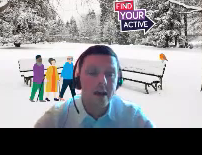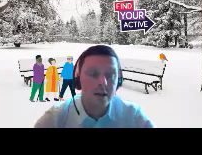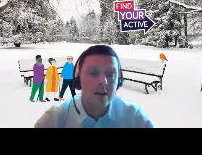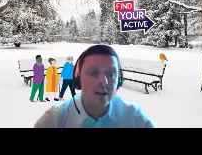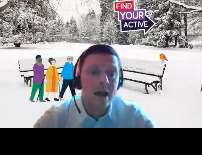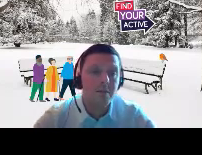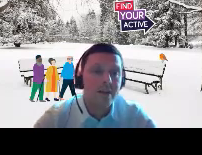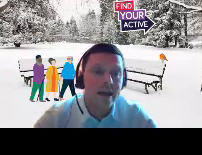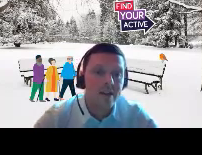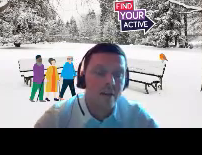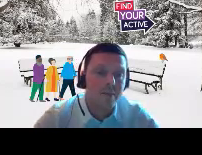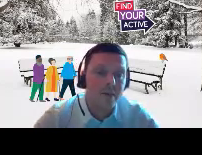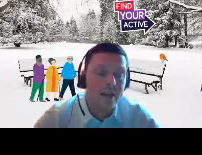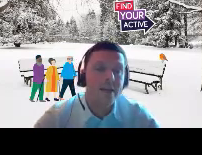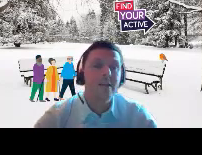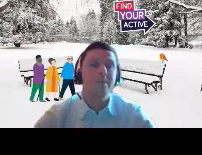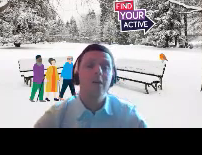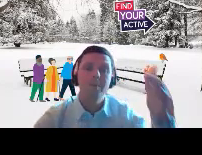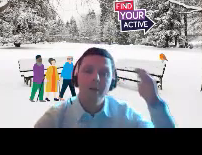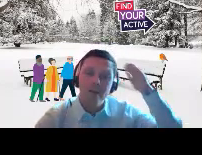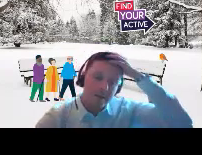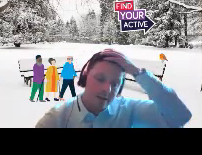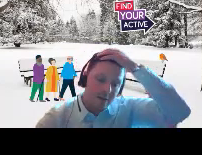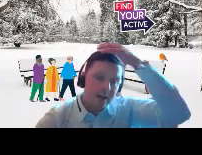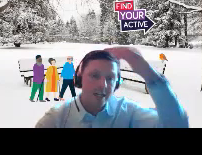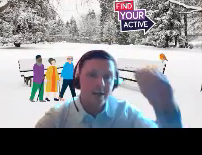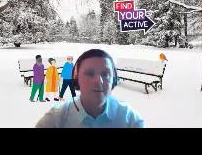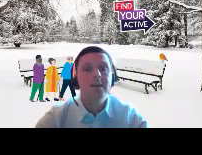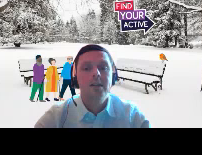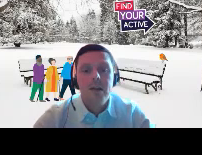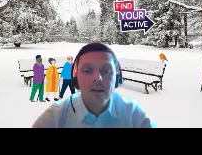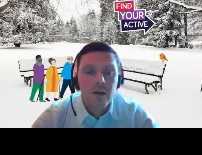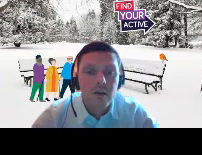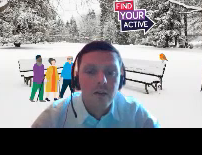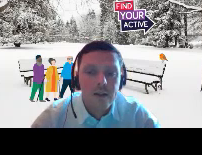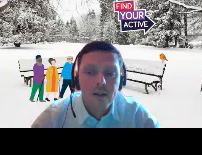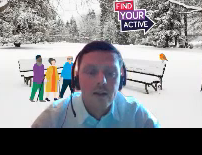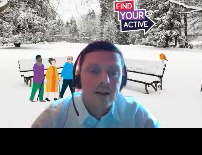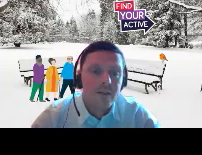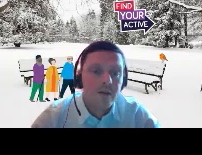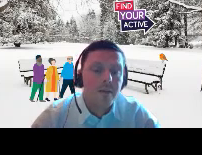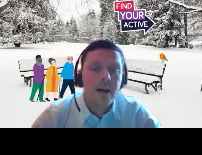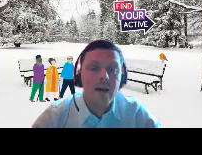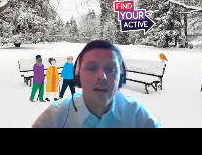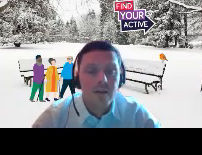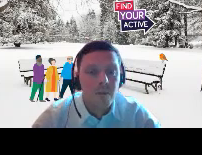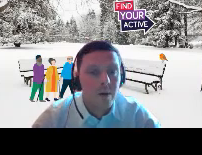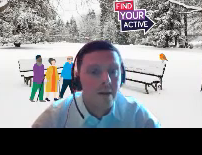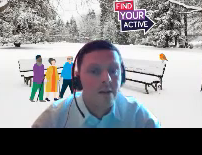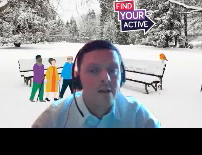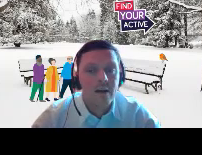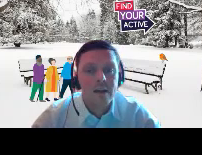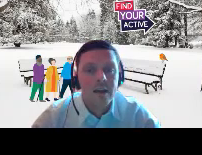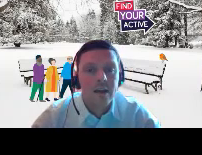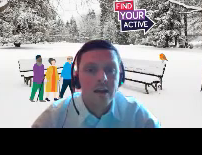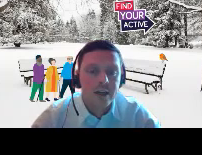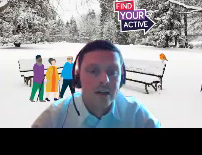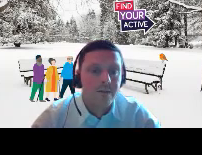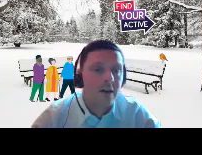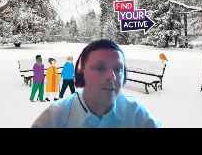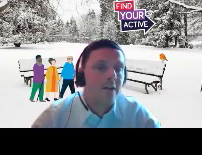The second element, next slide please, is about community participation. So this is delivered by the Active Wellbeing